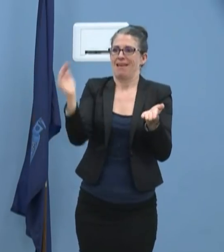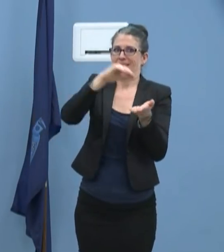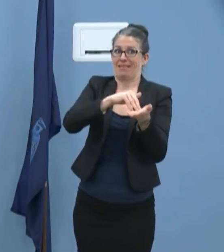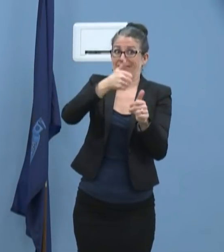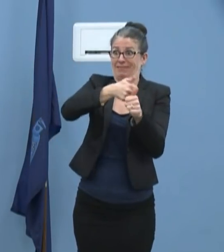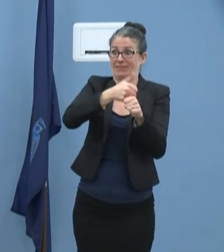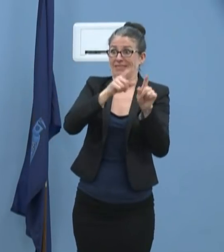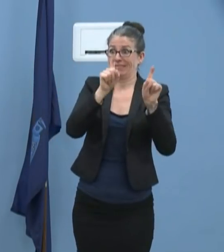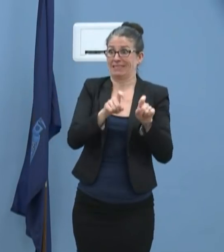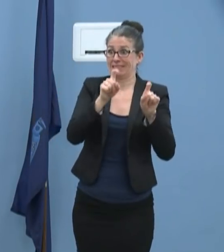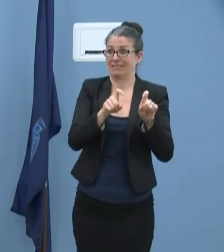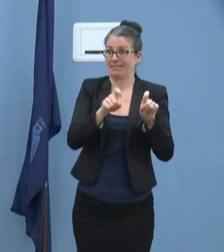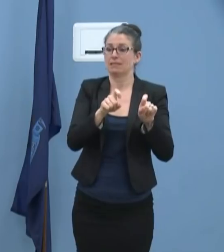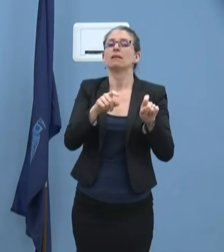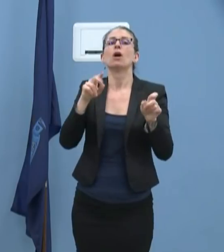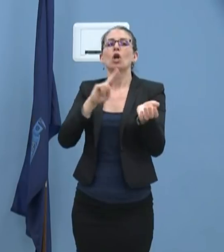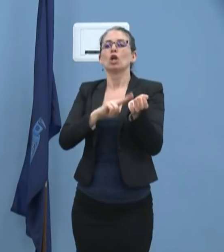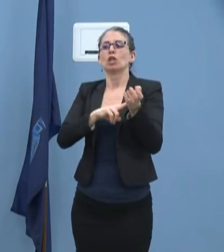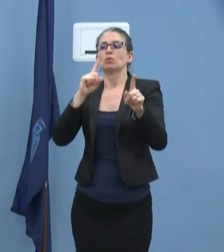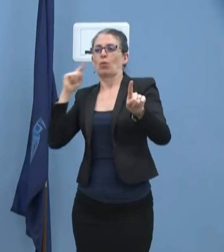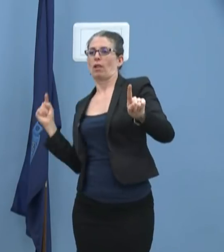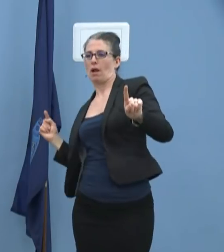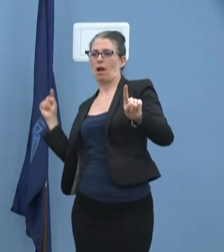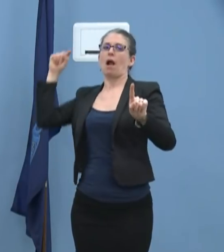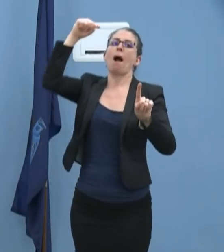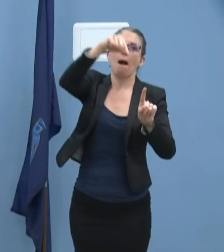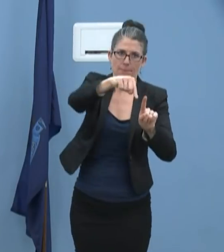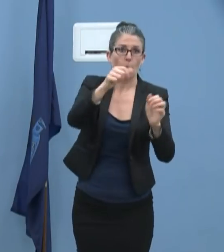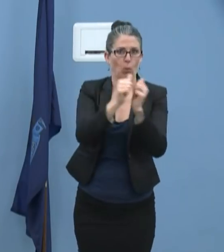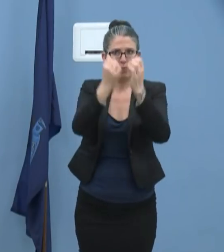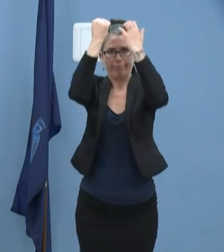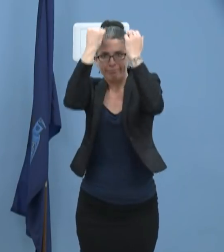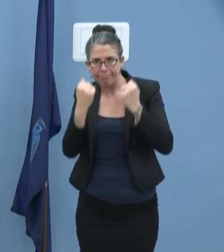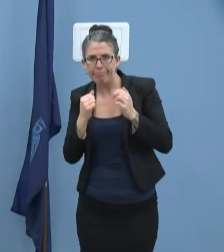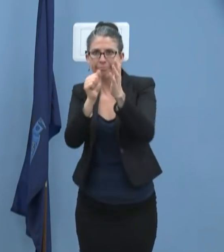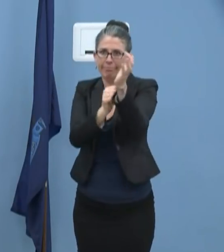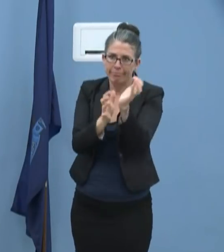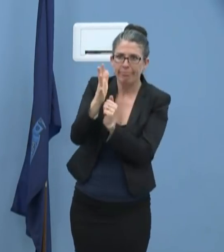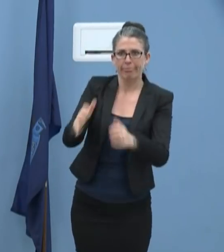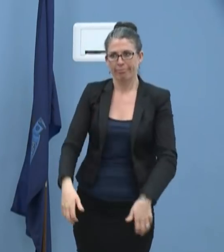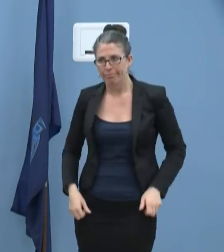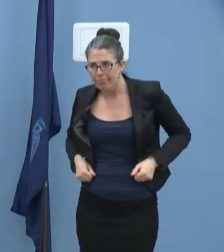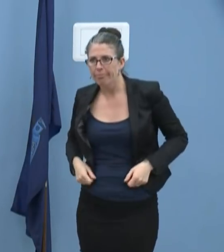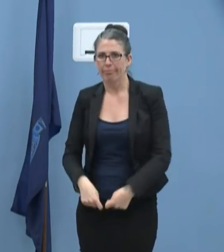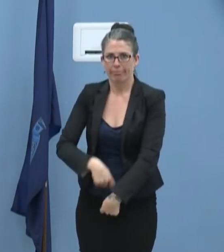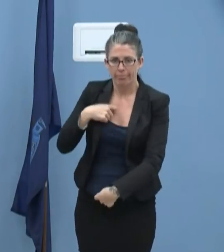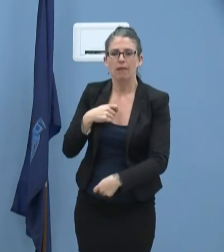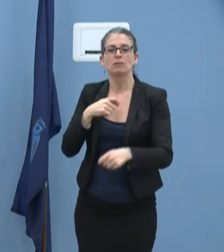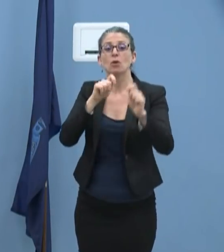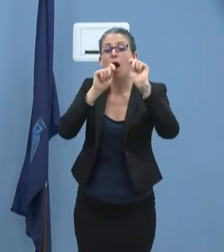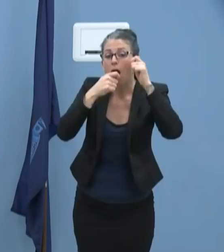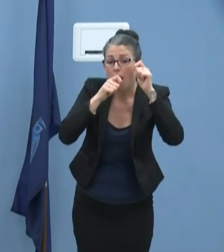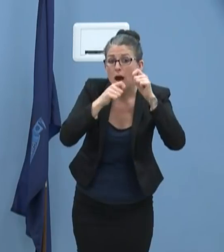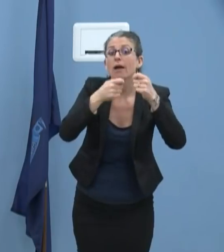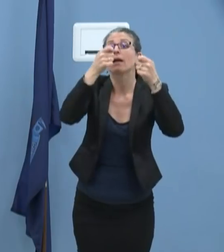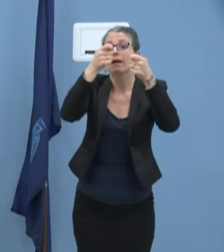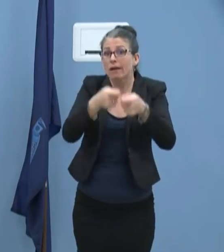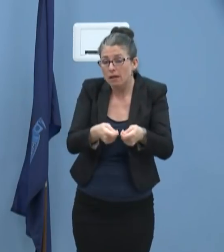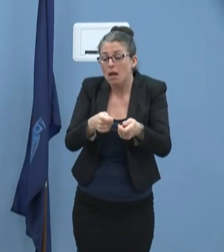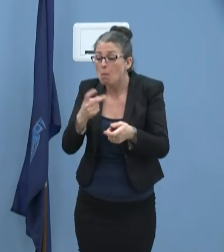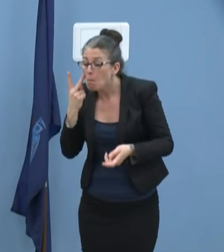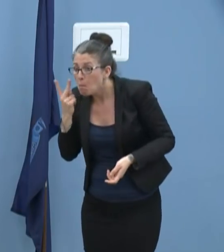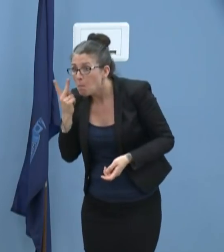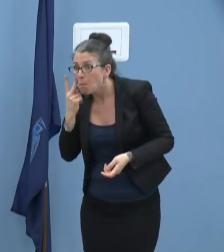a public health nurse wearing appropriate protective equipment could be part of the help for that. As you can see, the